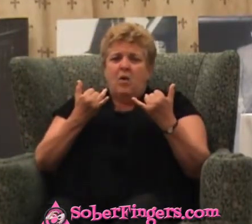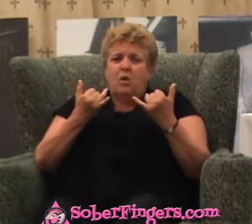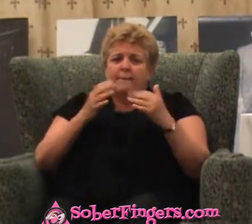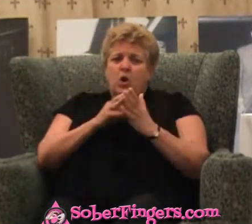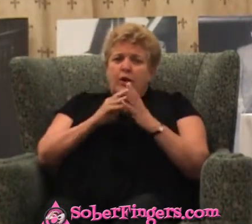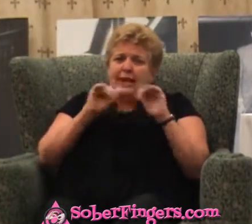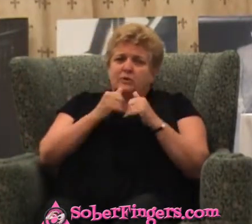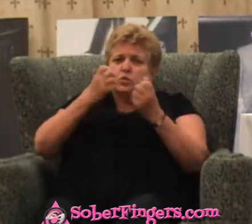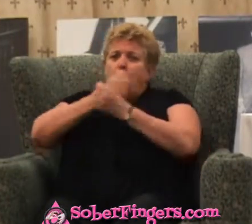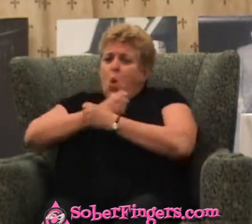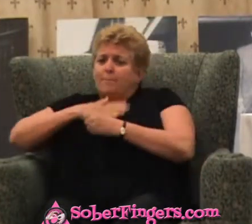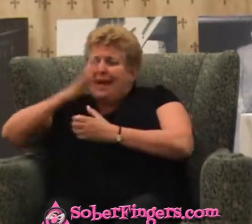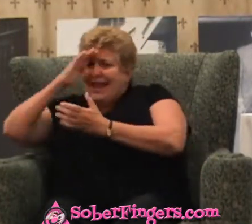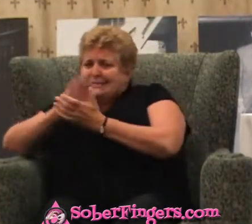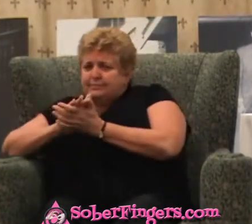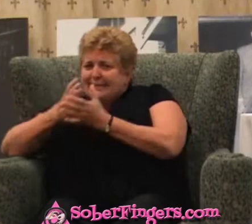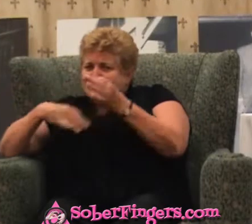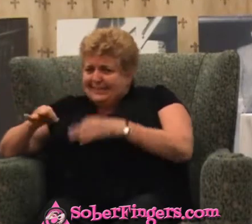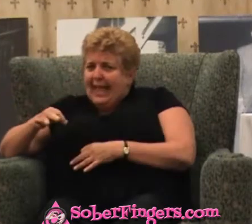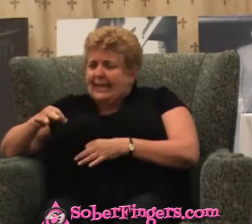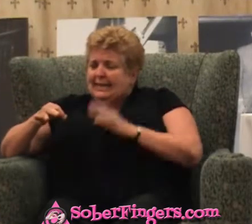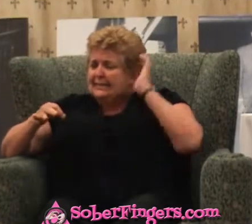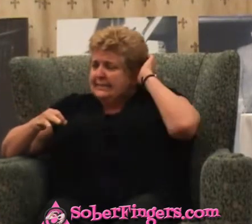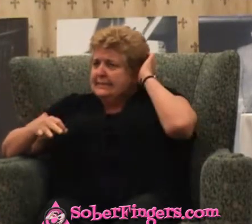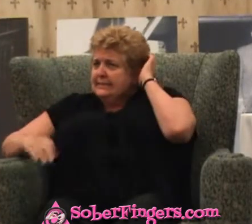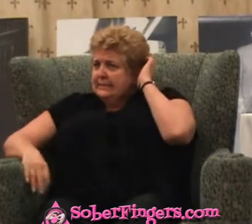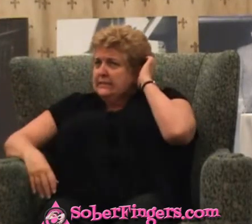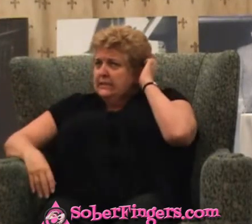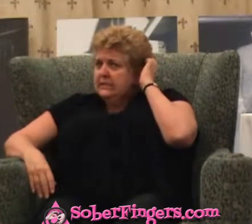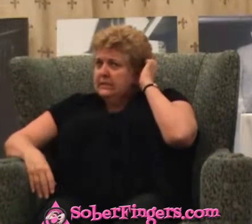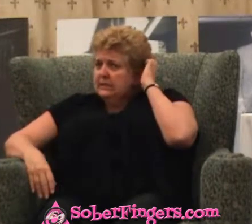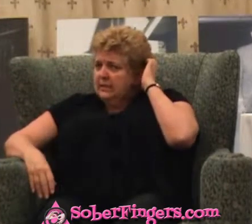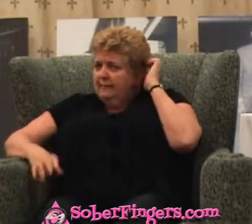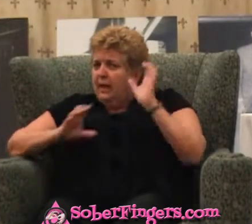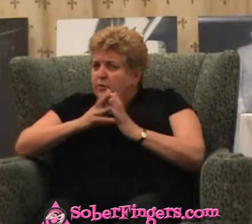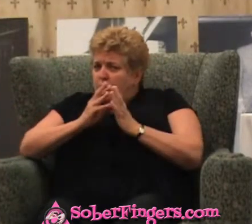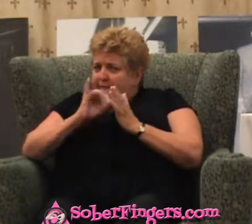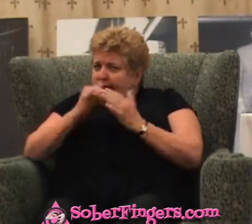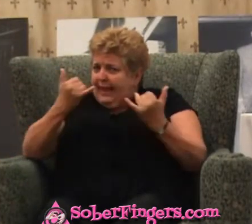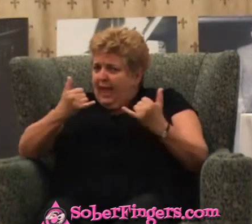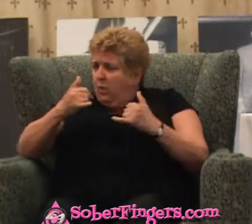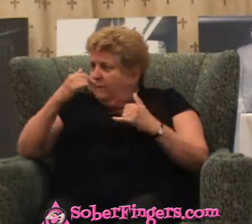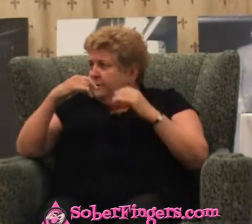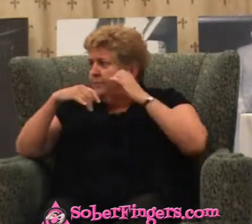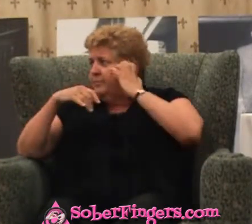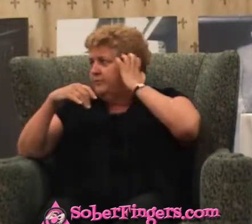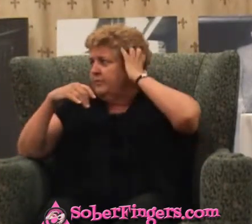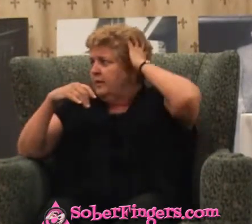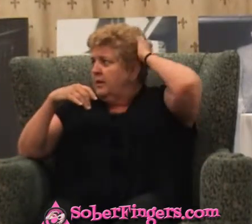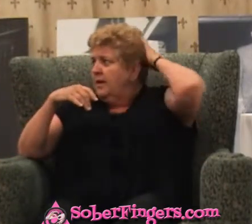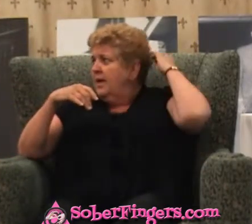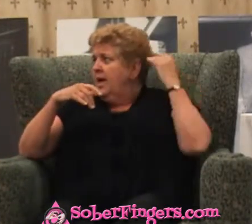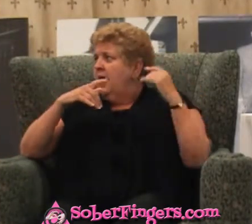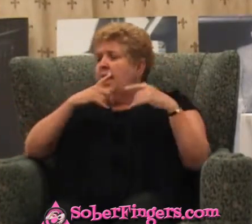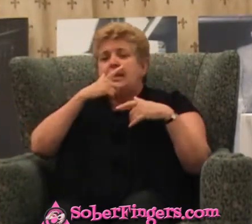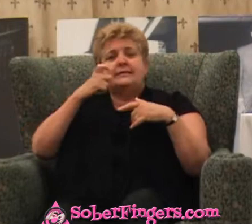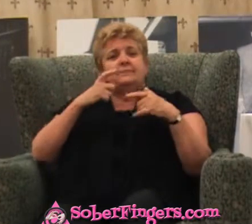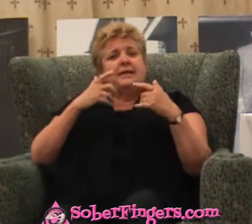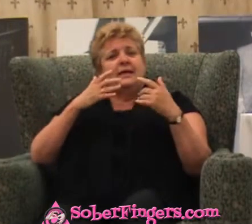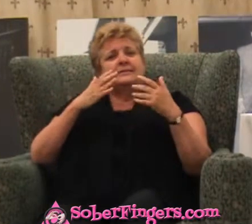yeah. And really, it's because my little love button has been